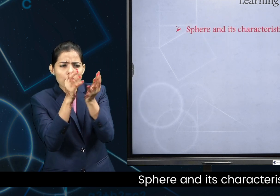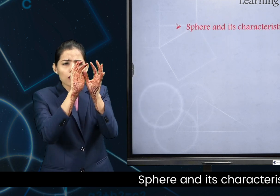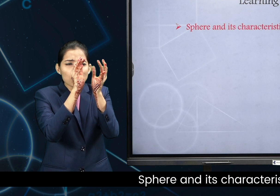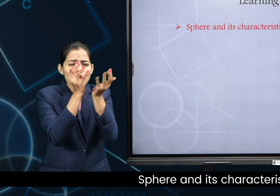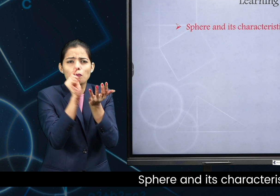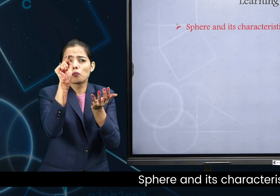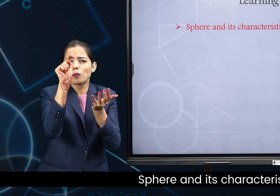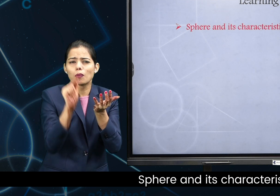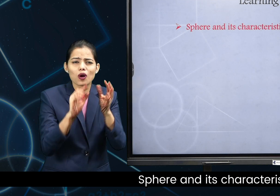its characteristics,